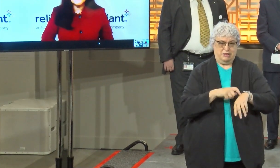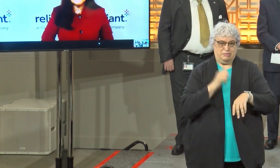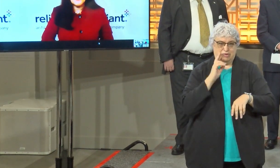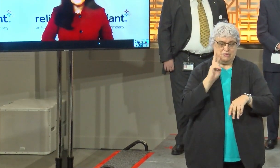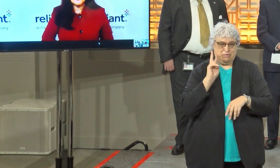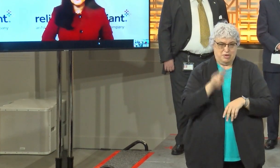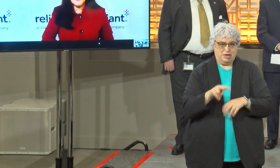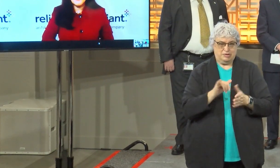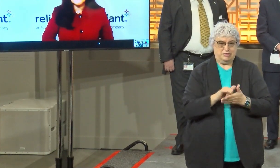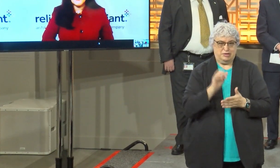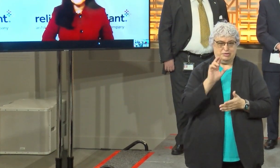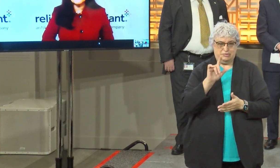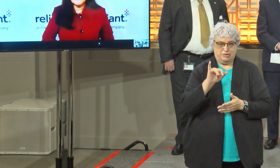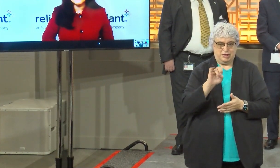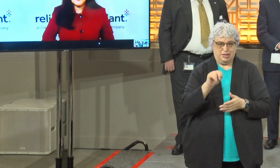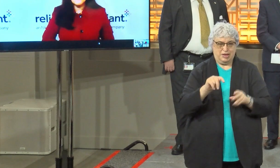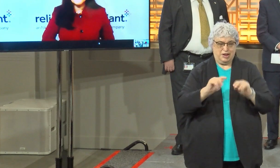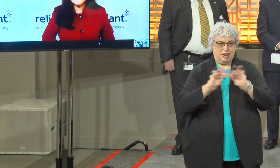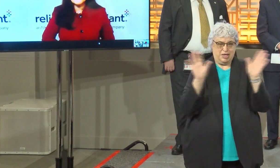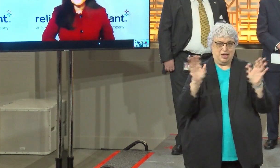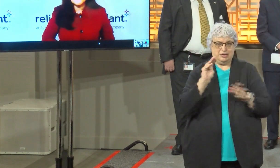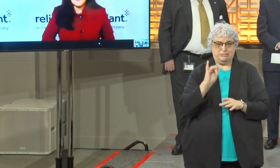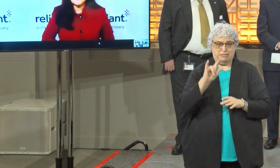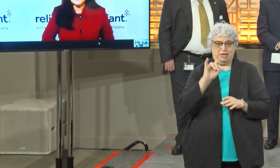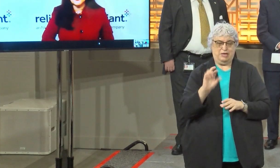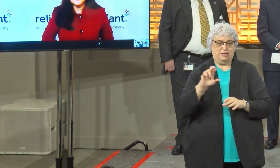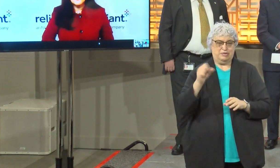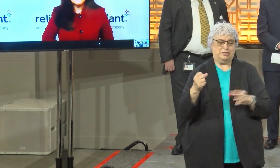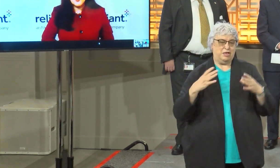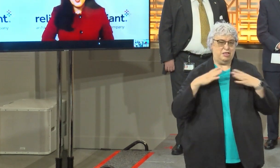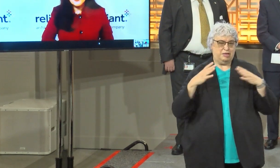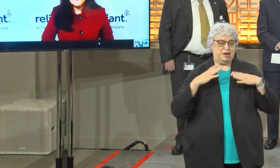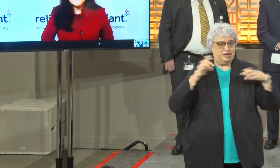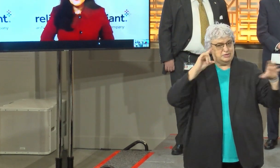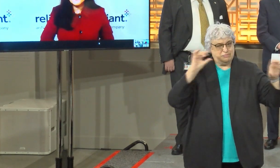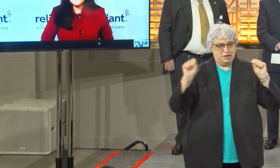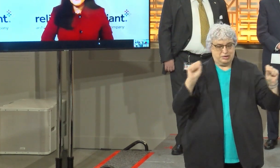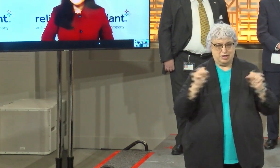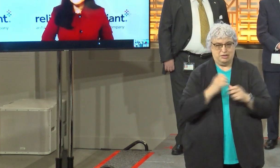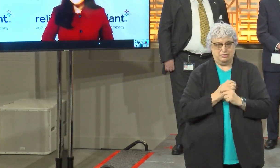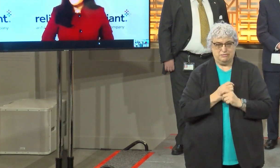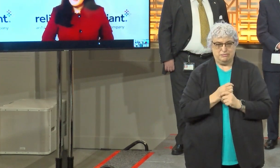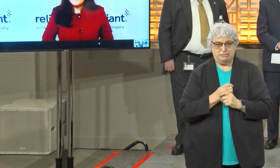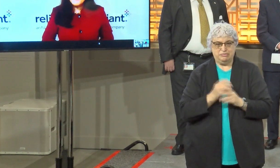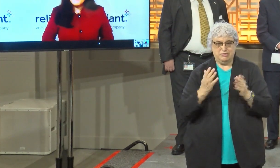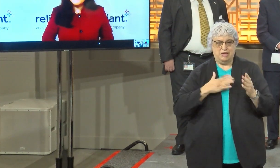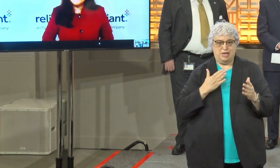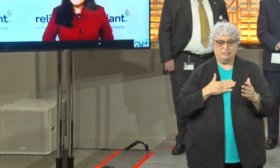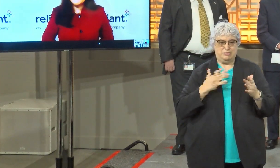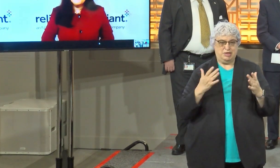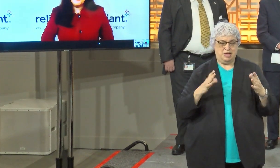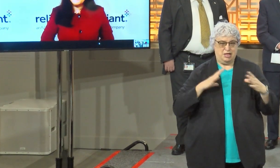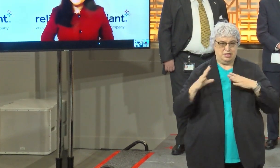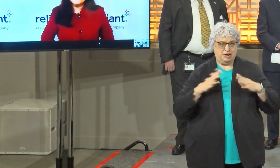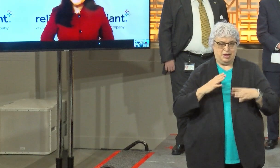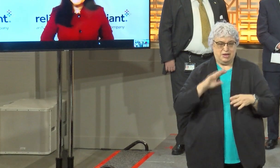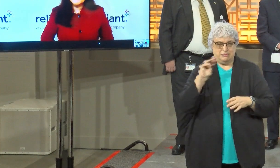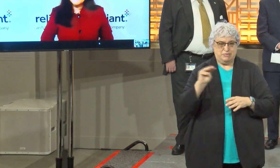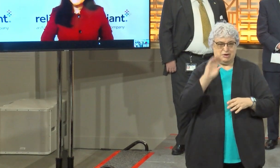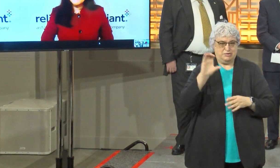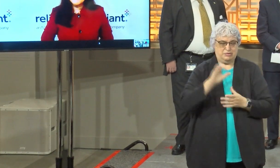this special Reliant Lights Mayor's Holiday Spectacular. From all of us at Reliant, happy holidays and Merry